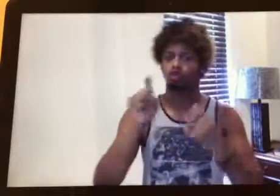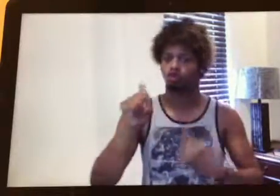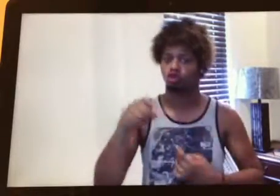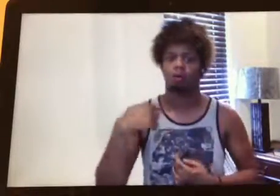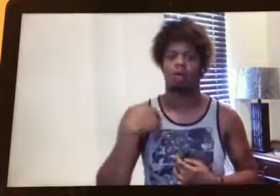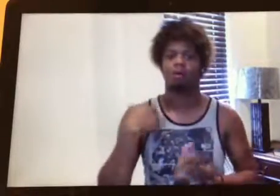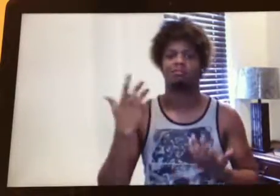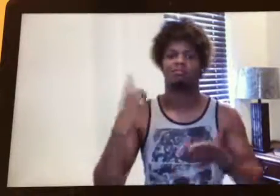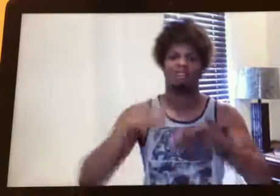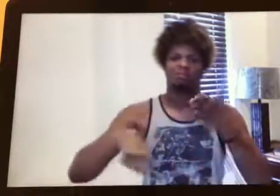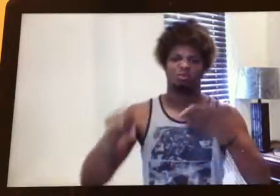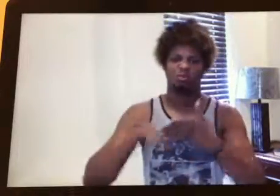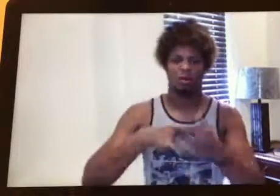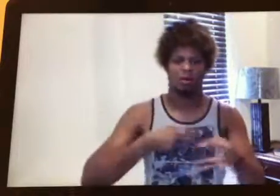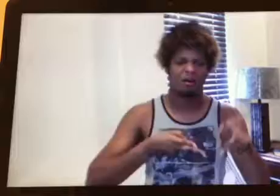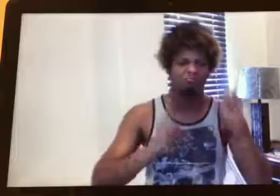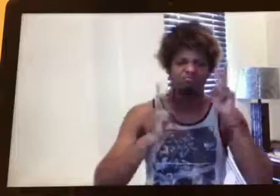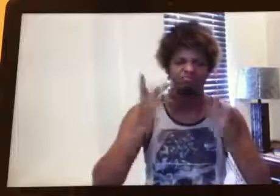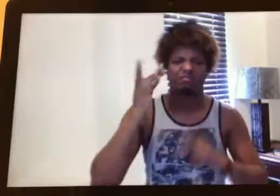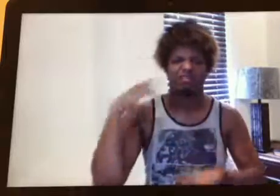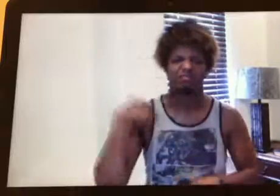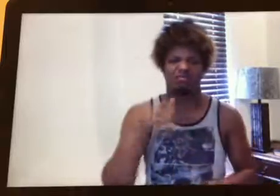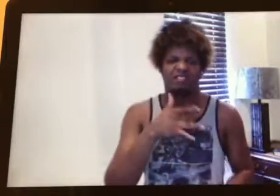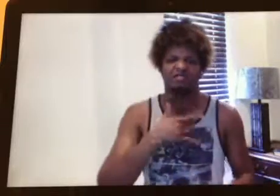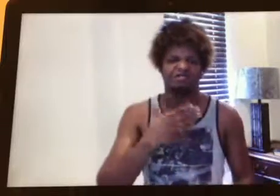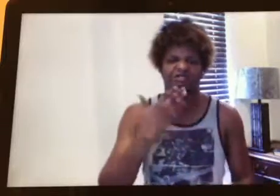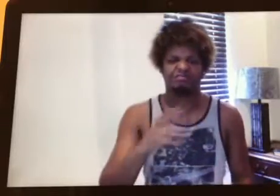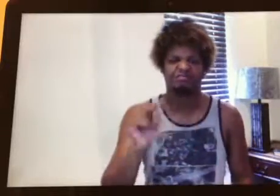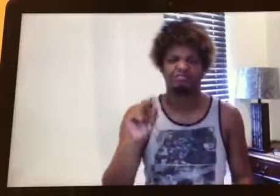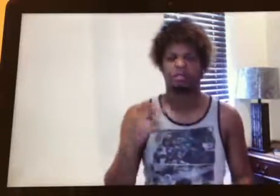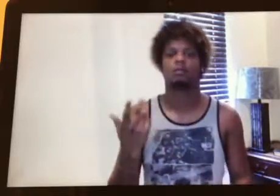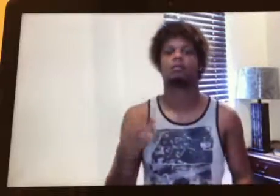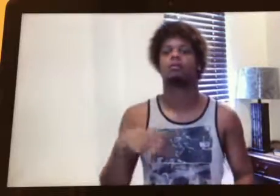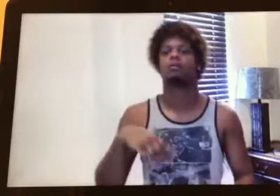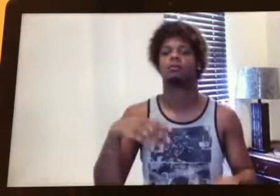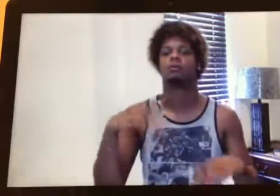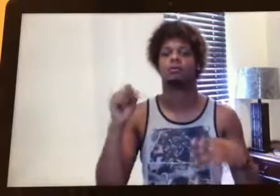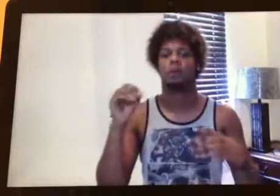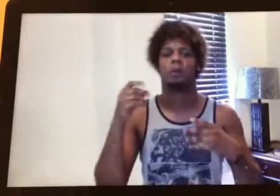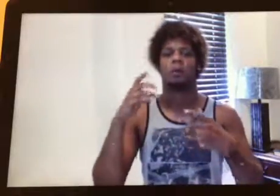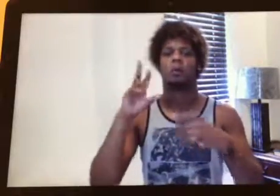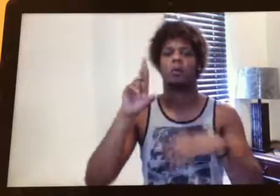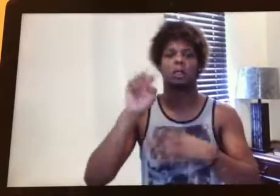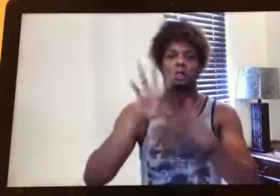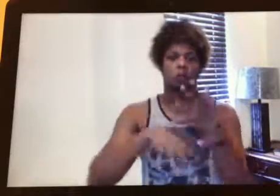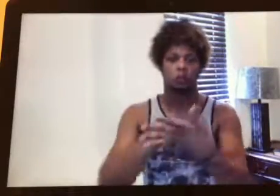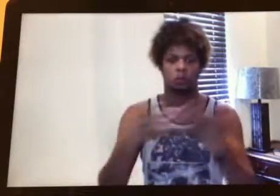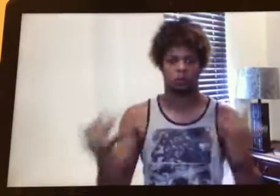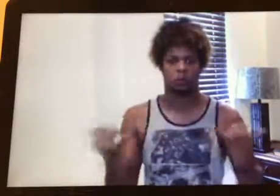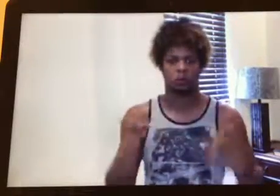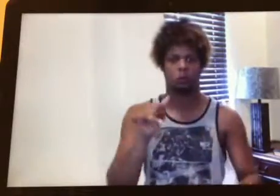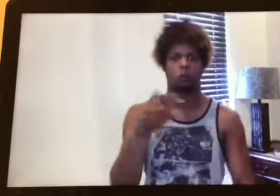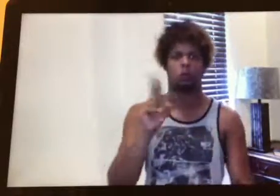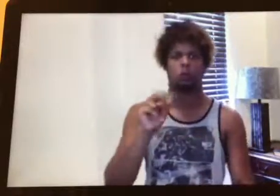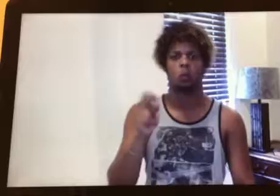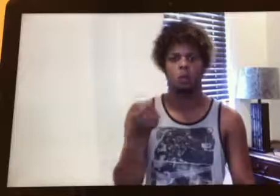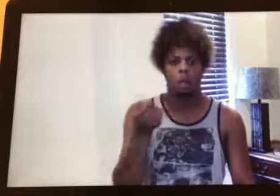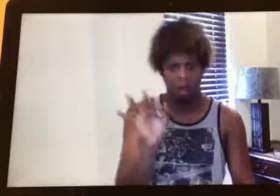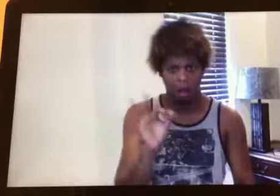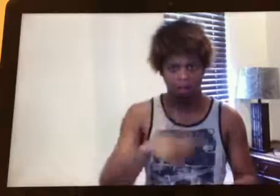I ended up setting the appointment up for the last week of May. I ended up canceling it though because I didn't really feel very good and rescheduled it